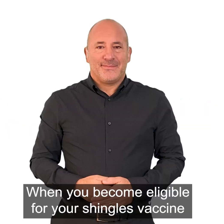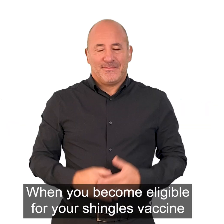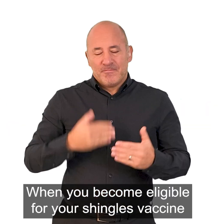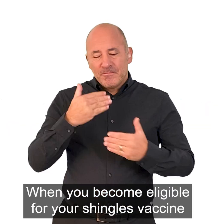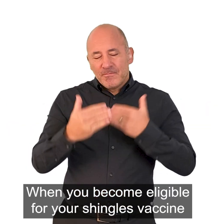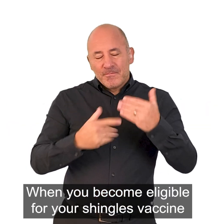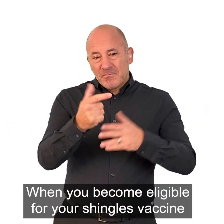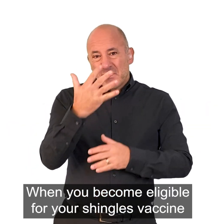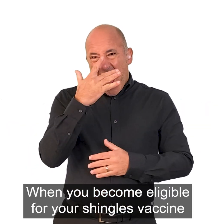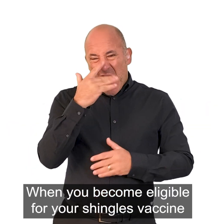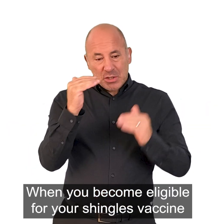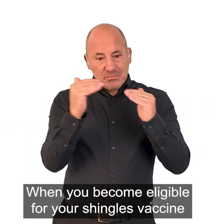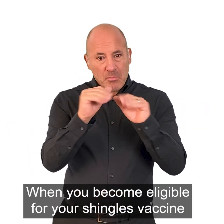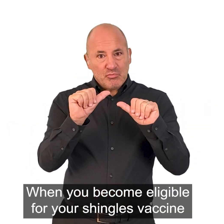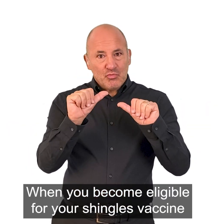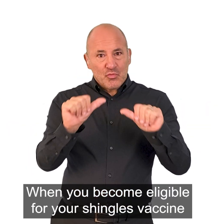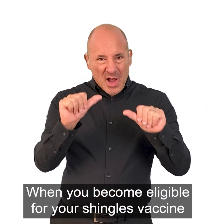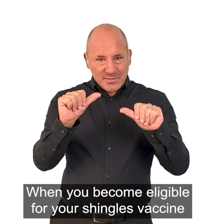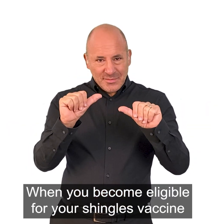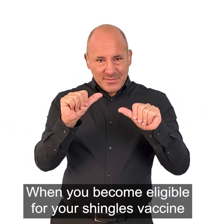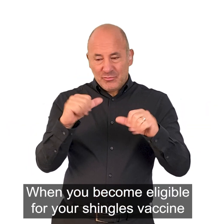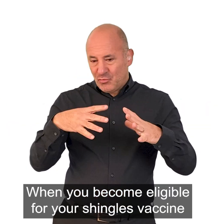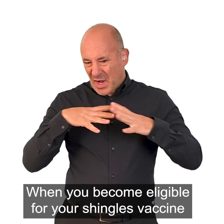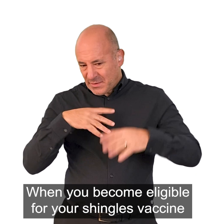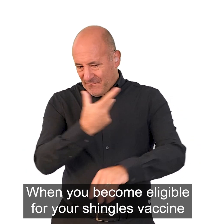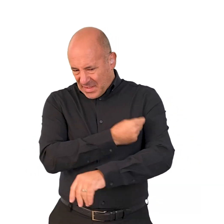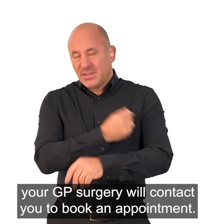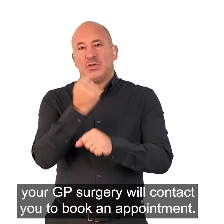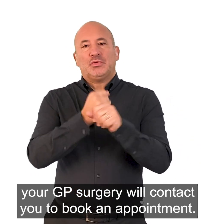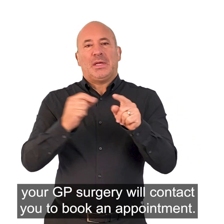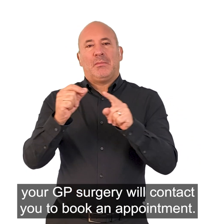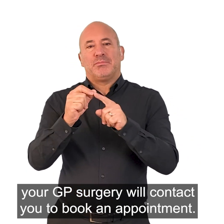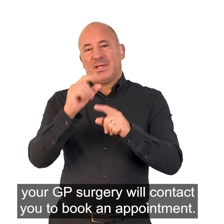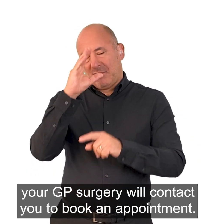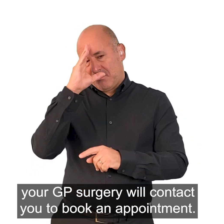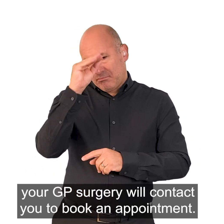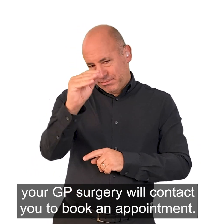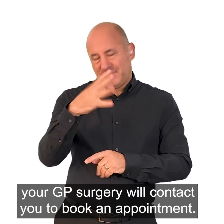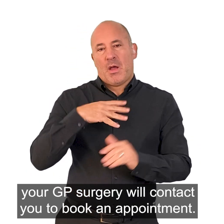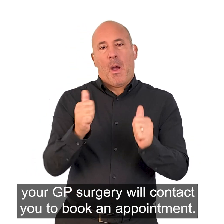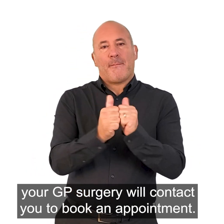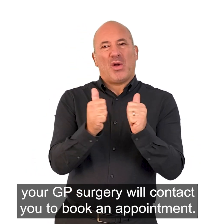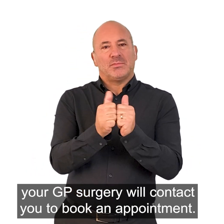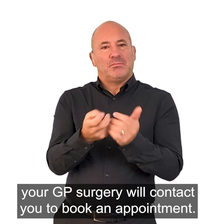When you become eligible for your shingles vaccine, your GP surgery will contact you to book an